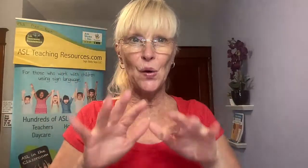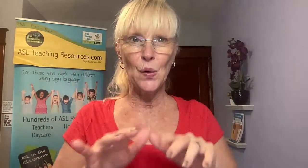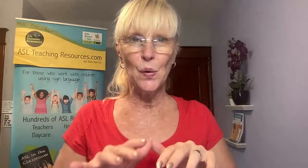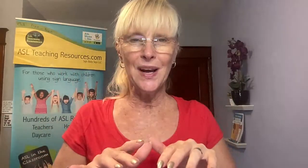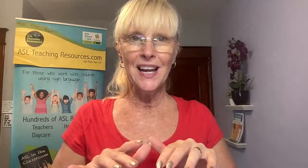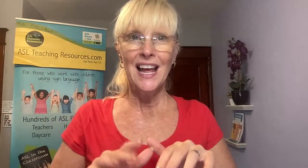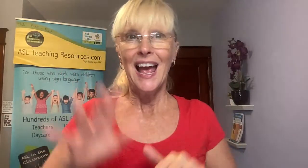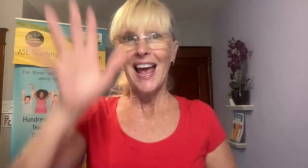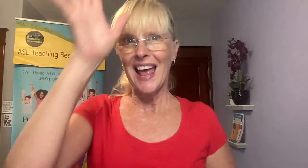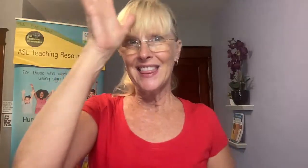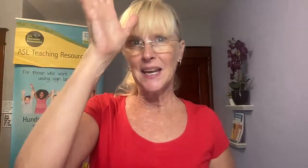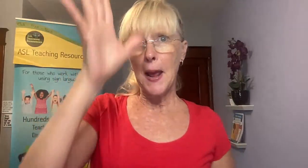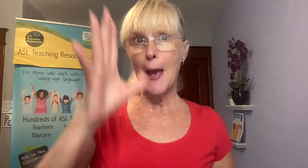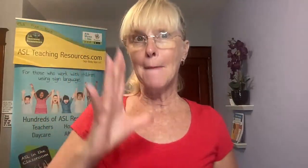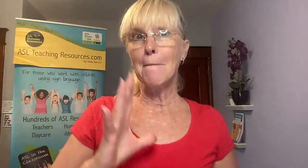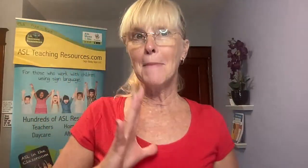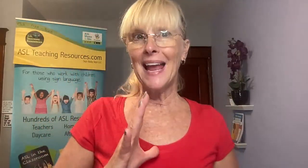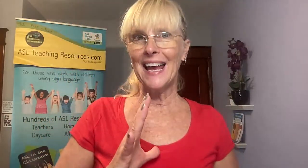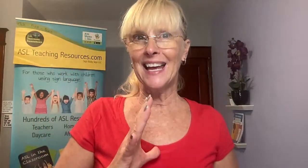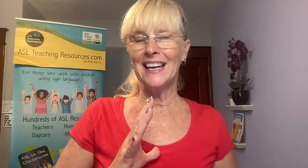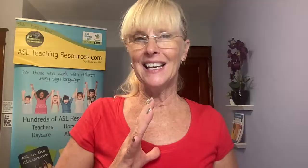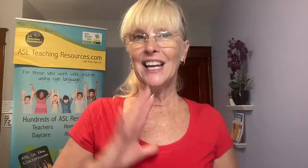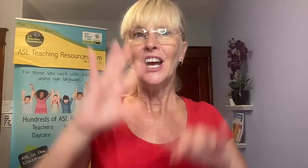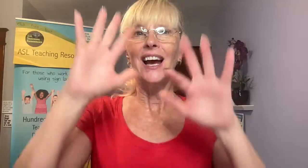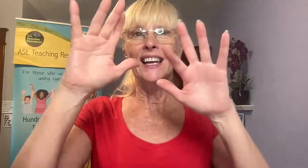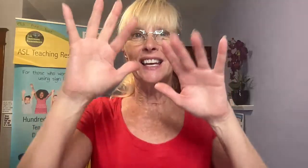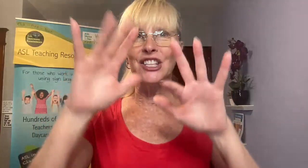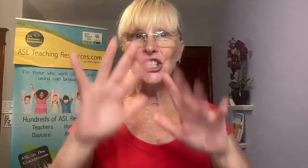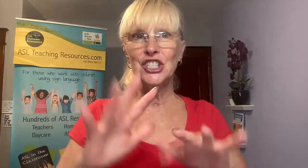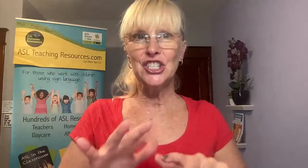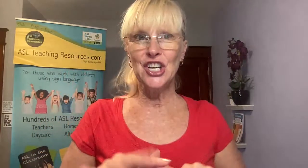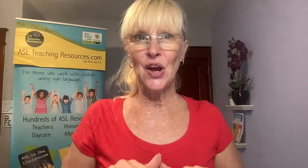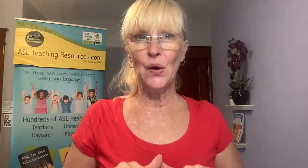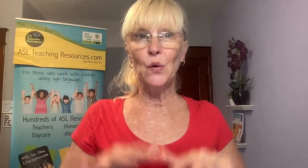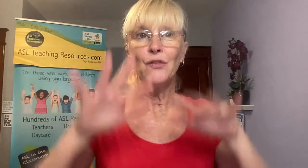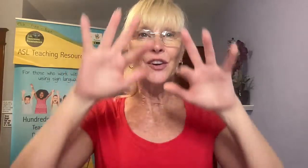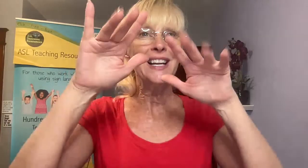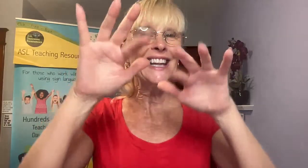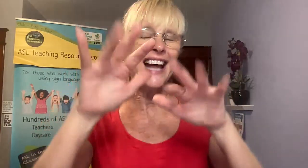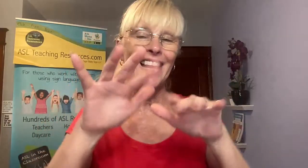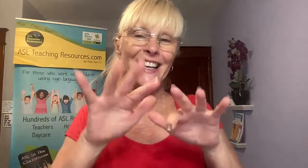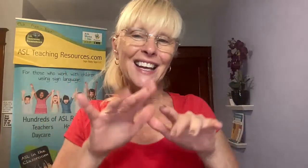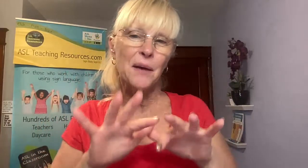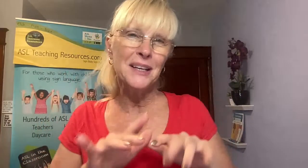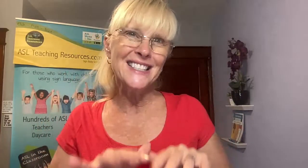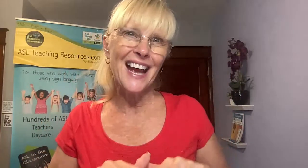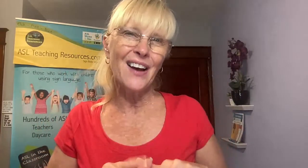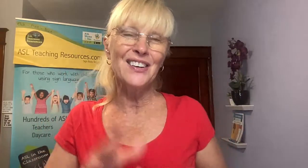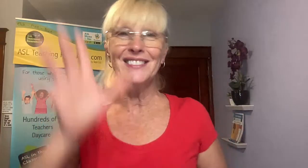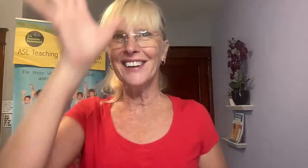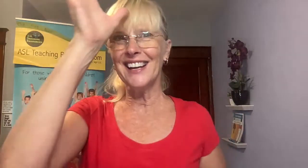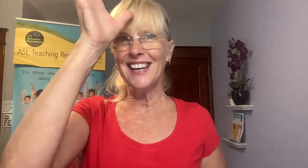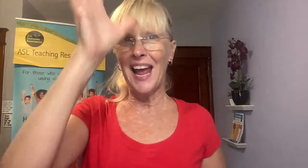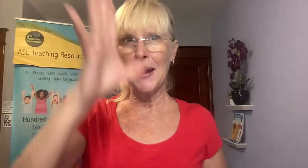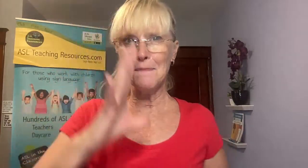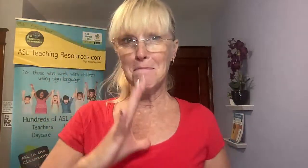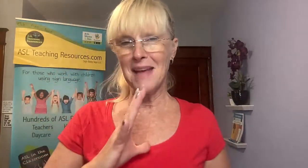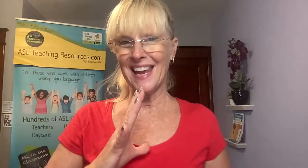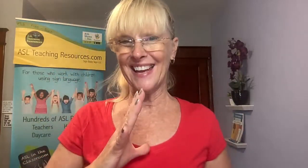snow and then man. Again, snow, very lightly coming down, right? And